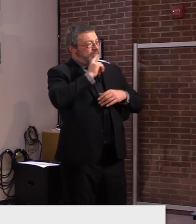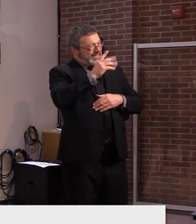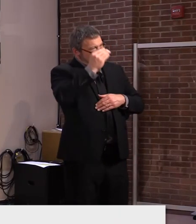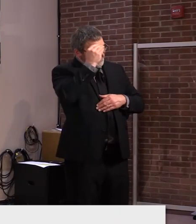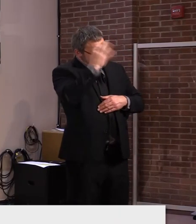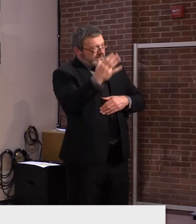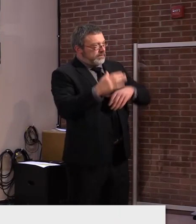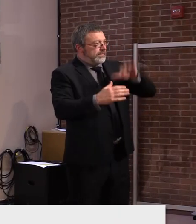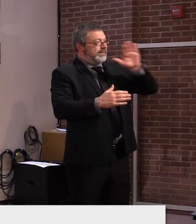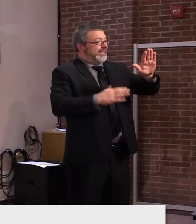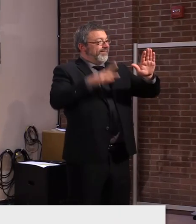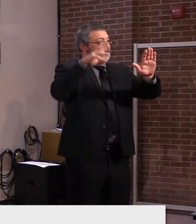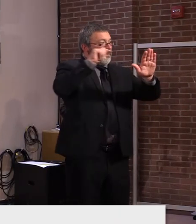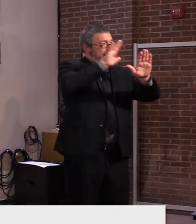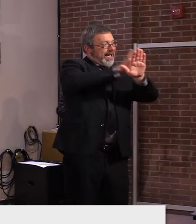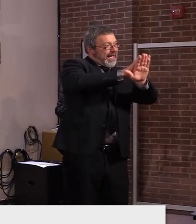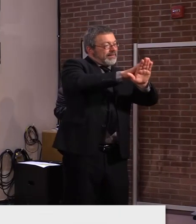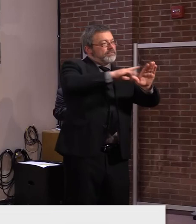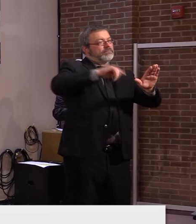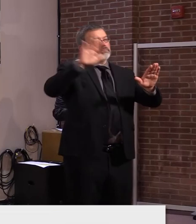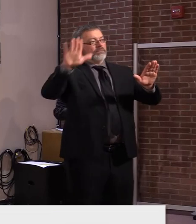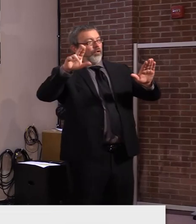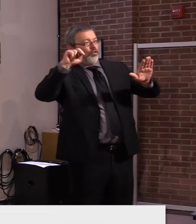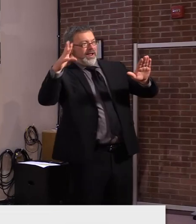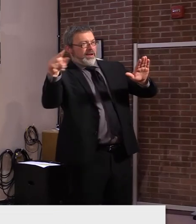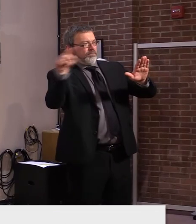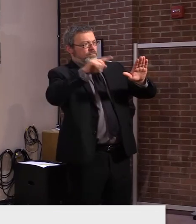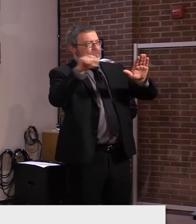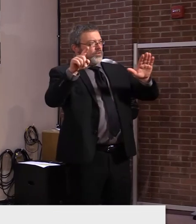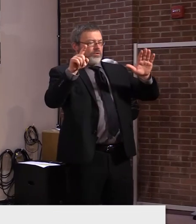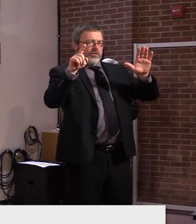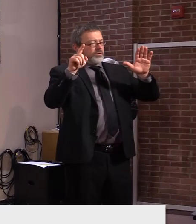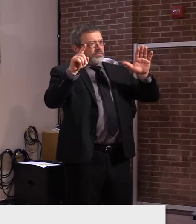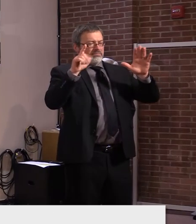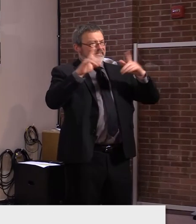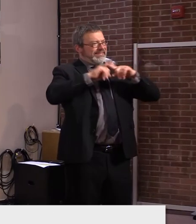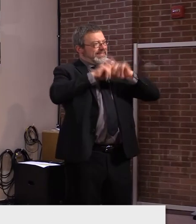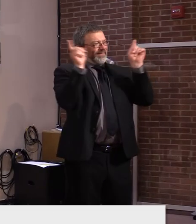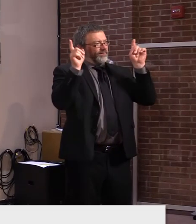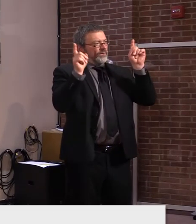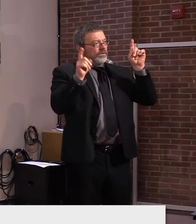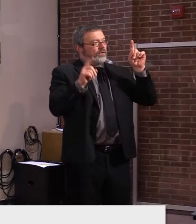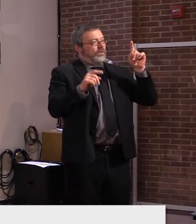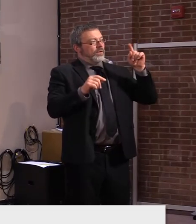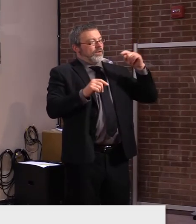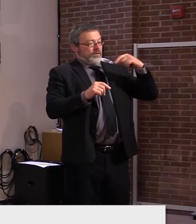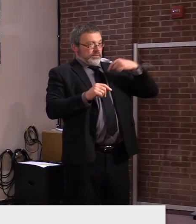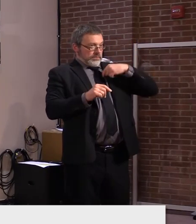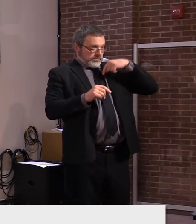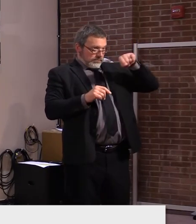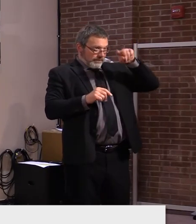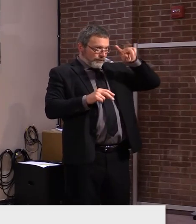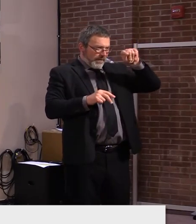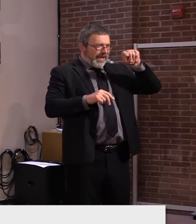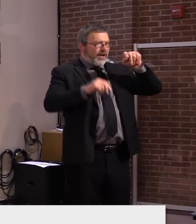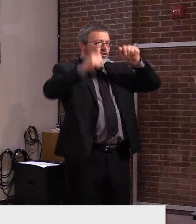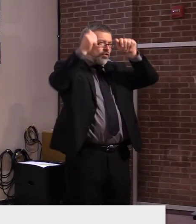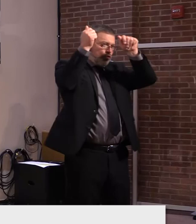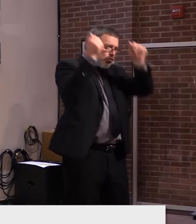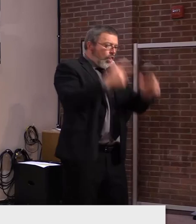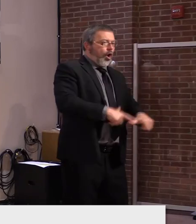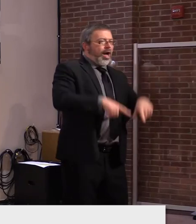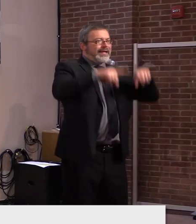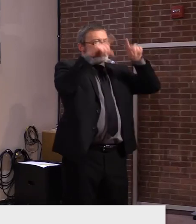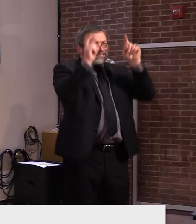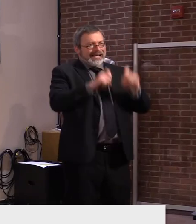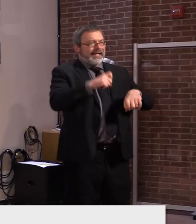our testing facilities open and vaccination clinics, but I just don't know what they've